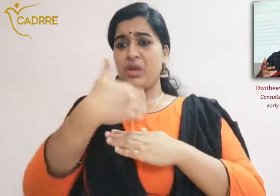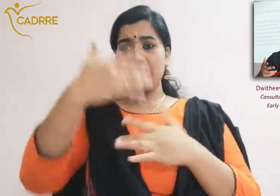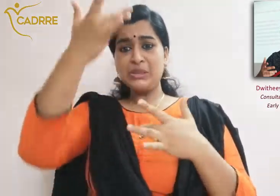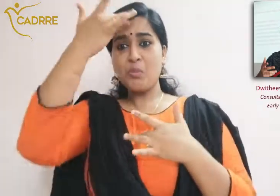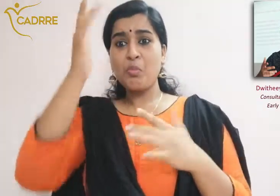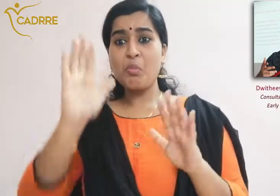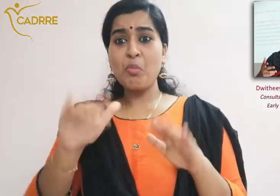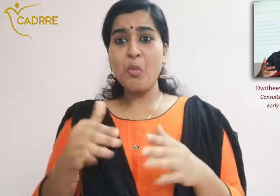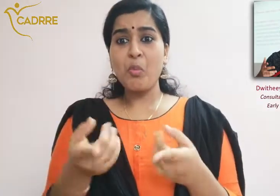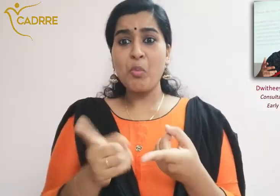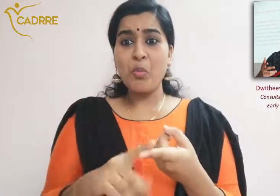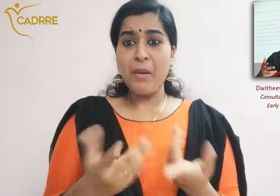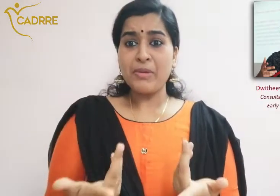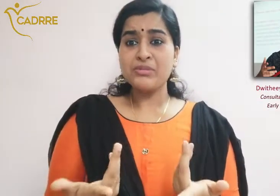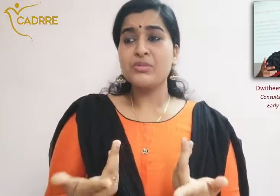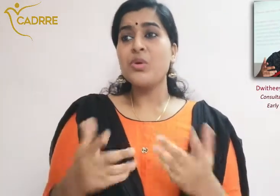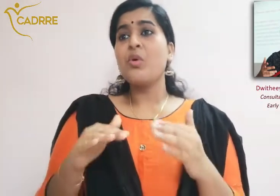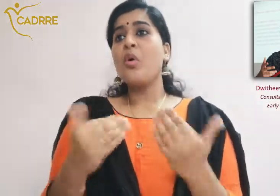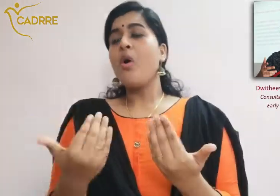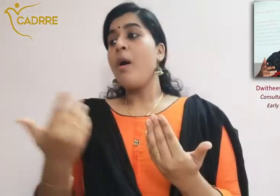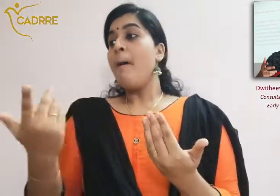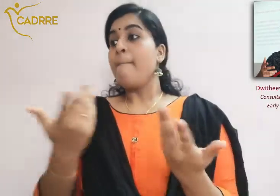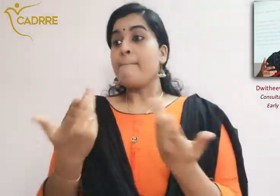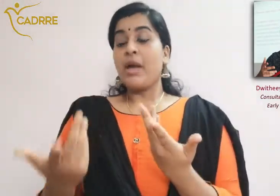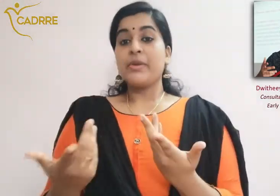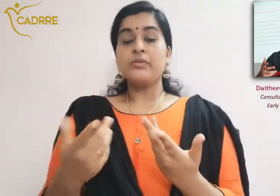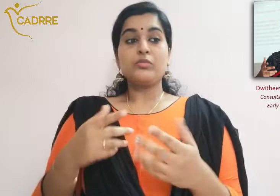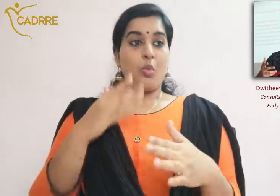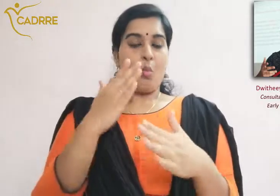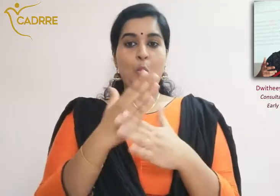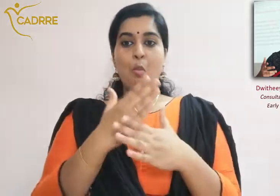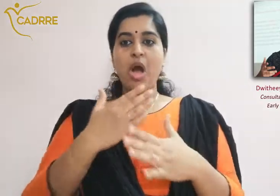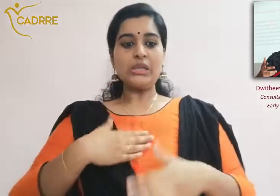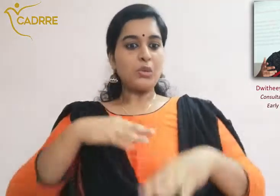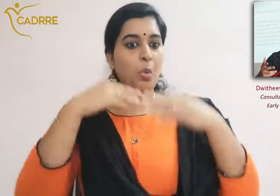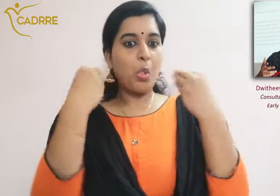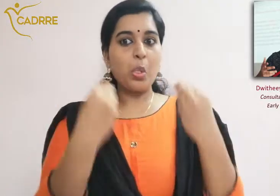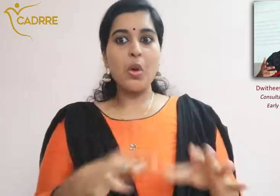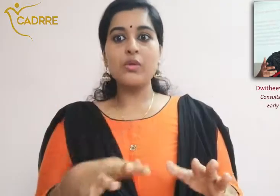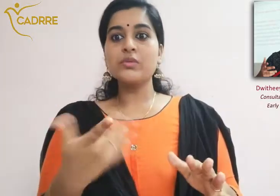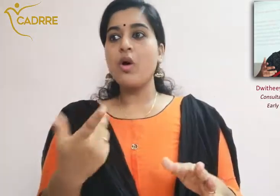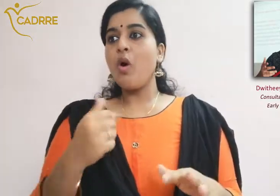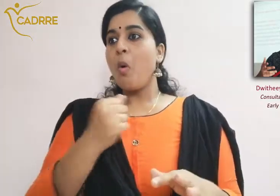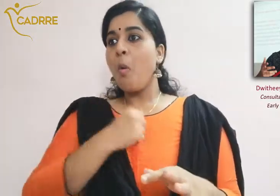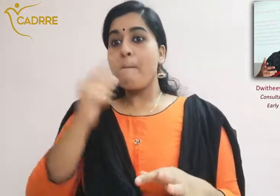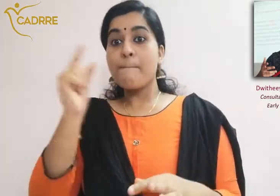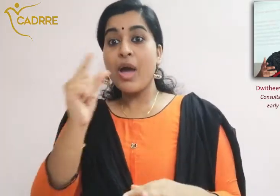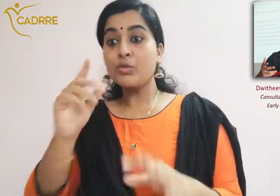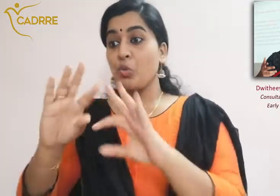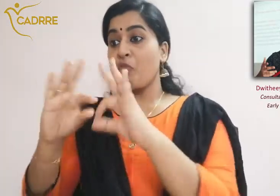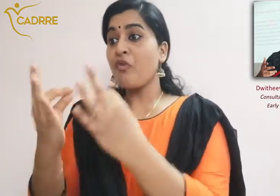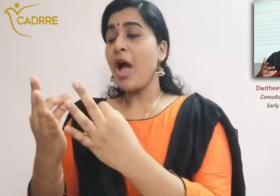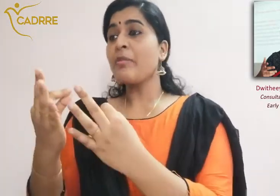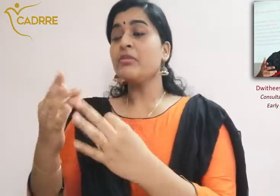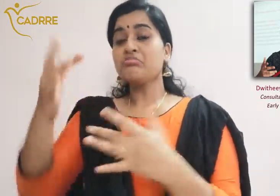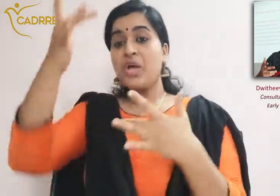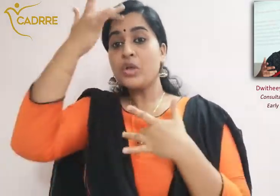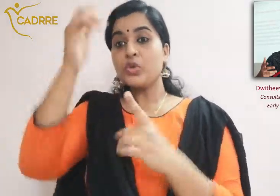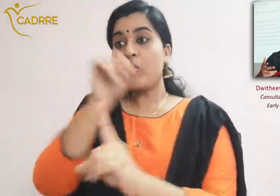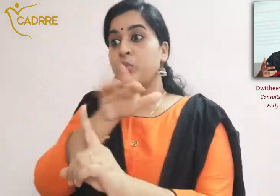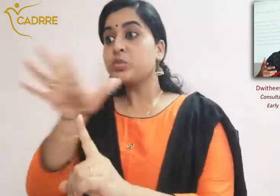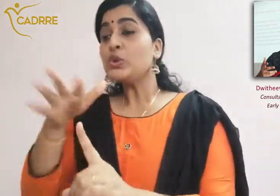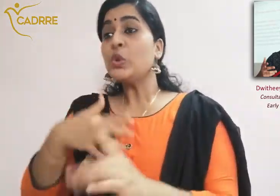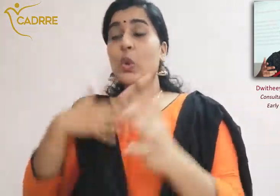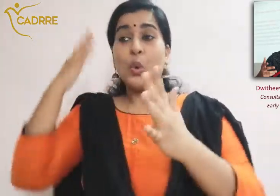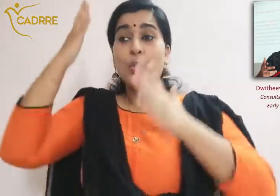sick. This can go worse if you suddenly have a job loss or someone who's dear to you falling sick at